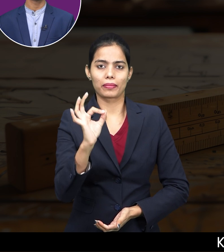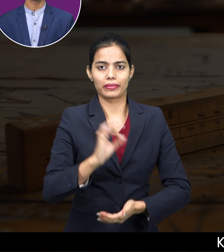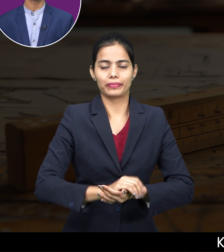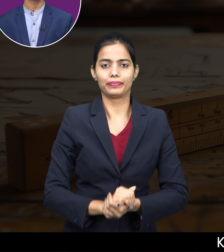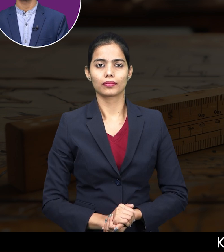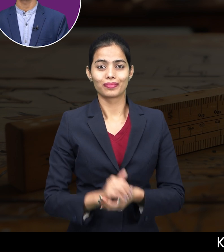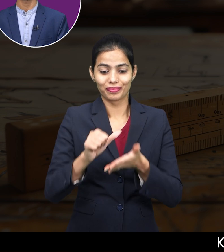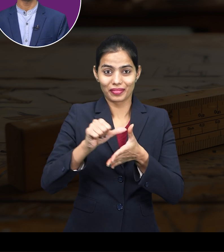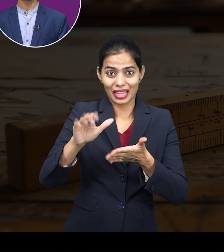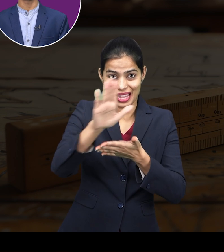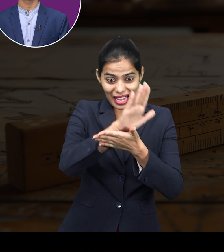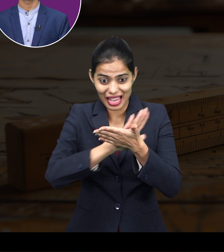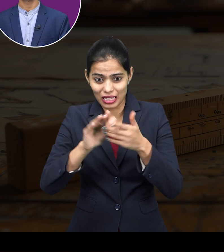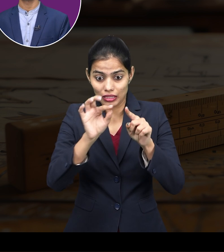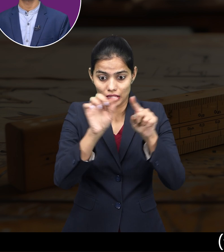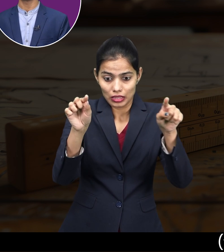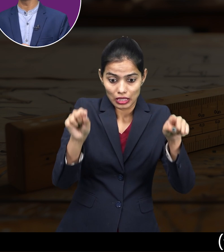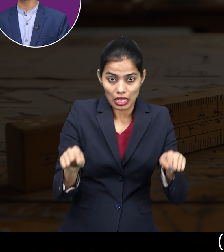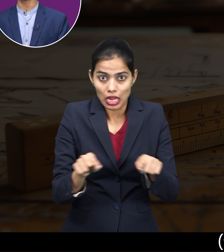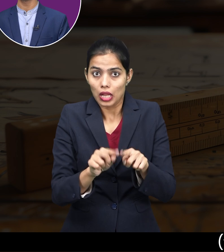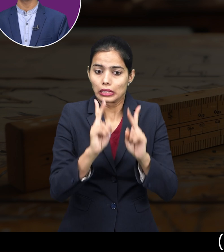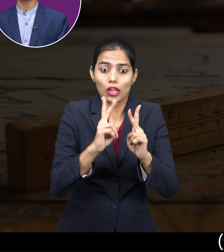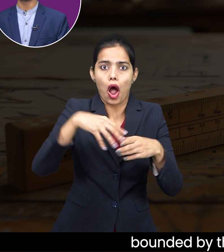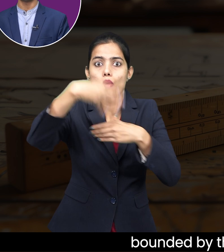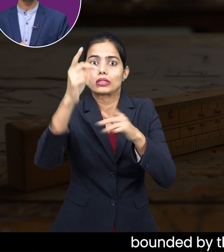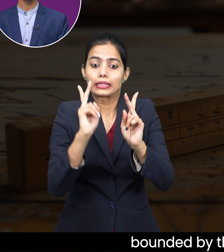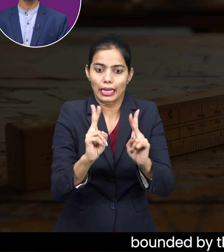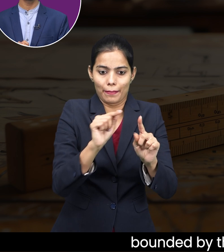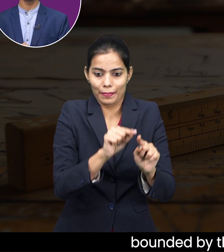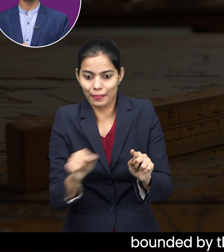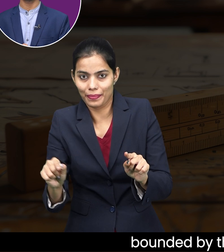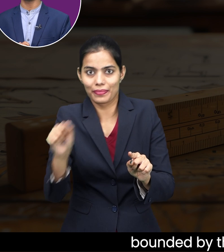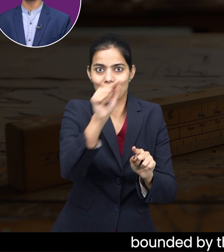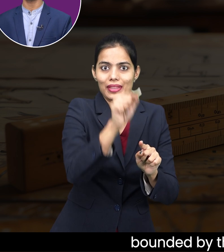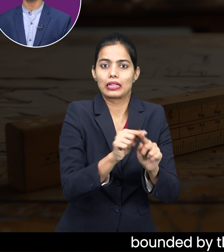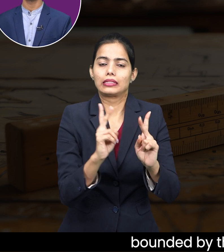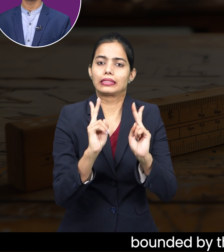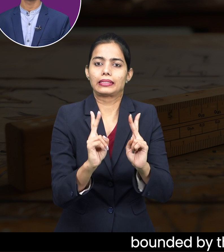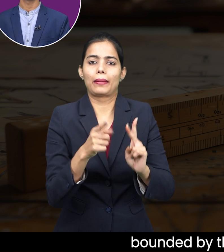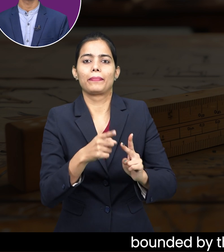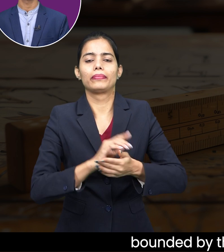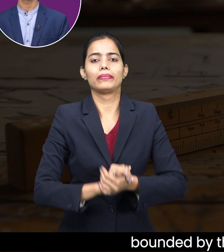Keywords. Area, the region bounded by the shape of an object.